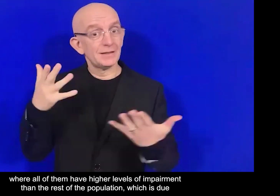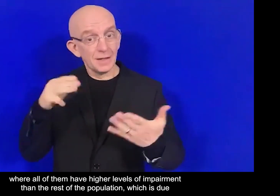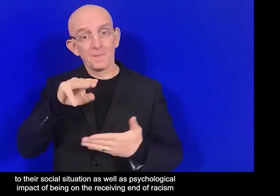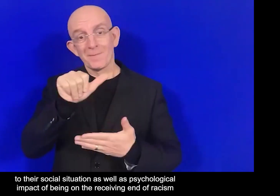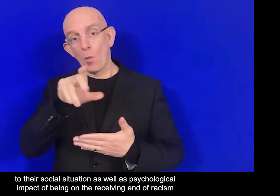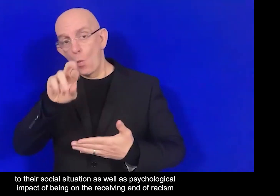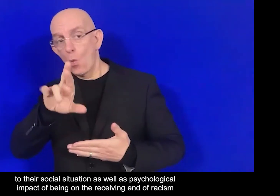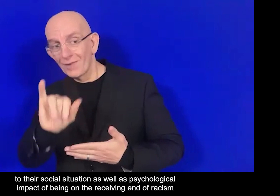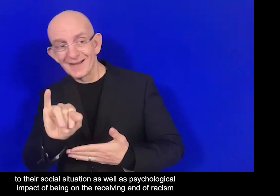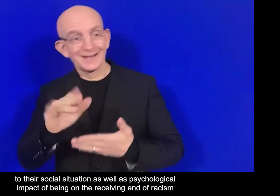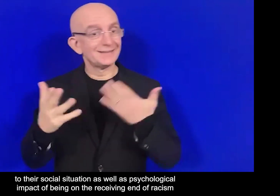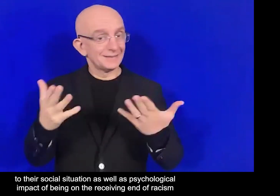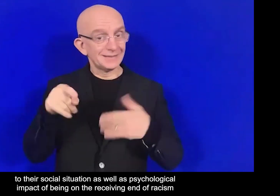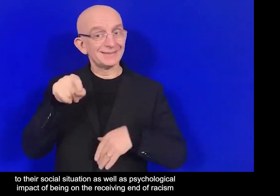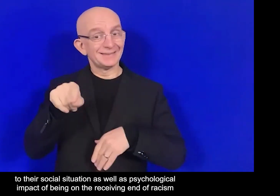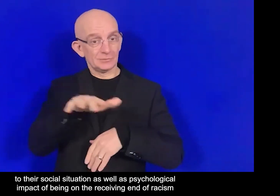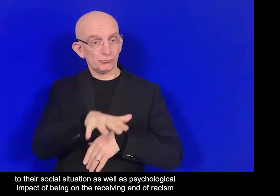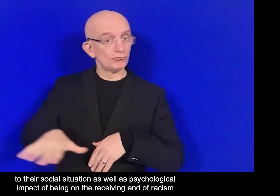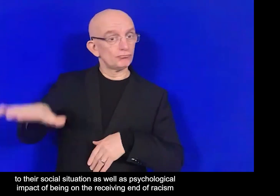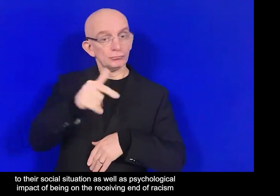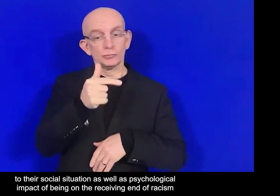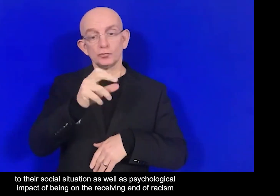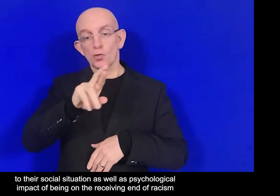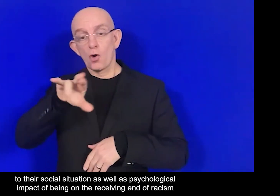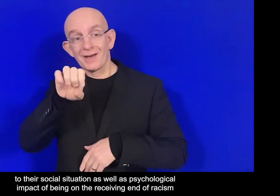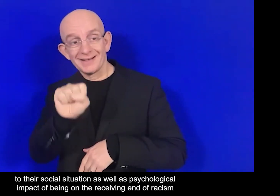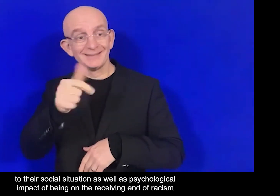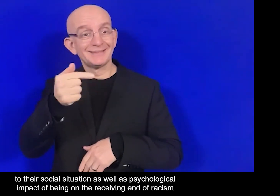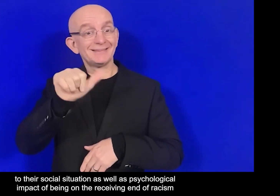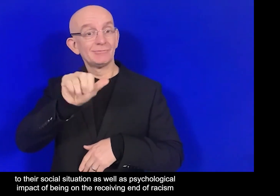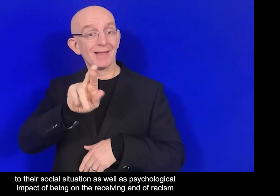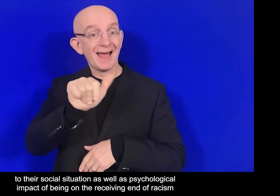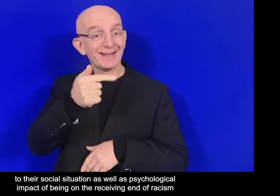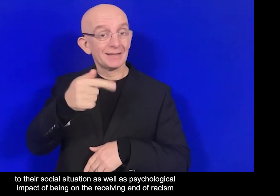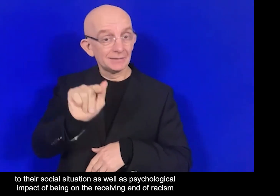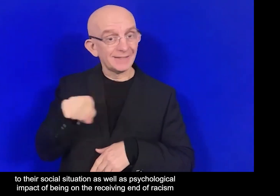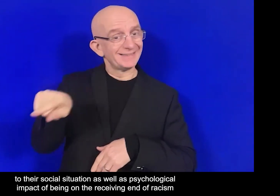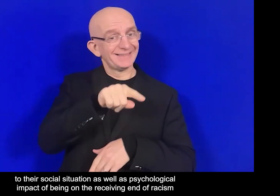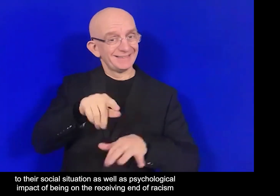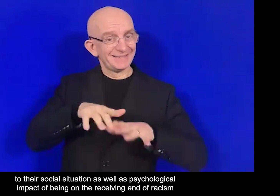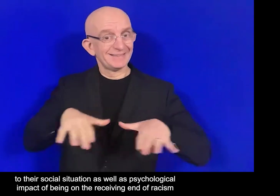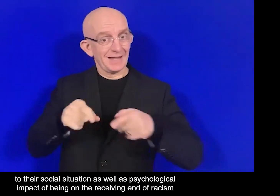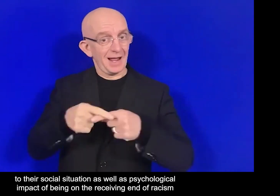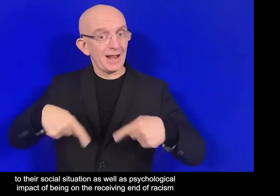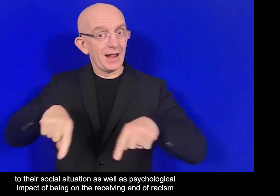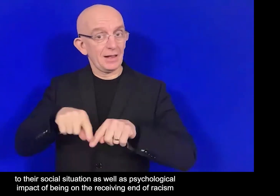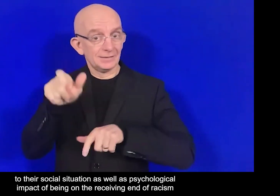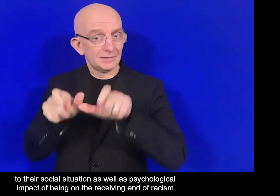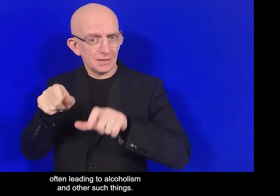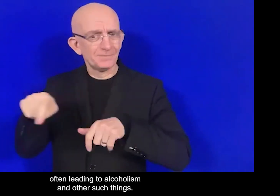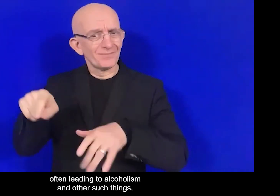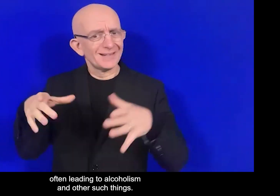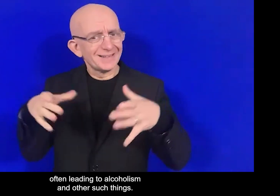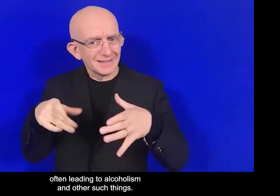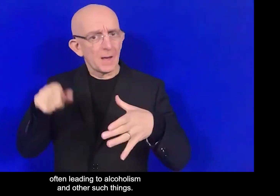which is due to their social situation, as well as psychological impact of being on the receiving end of